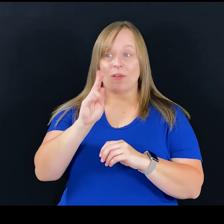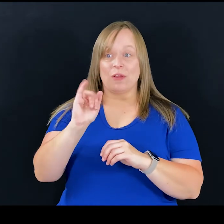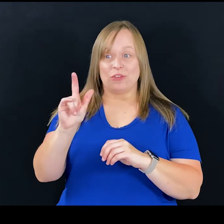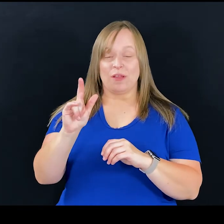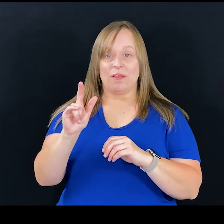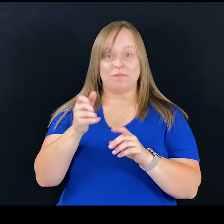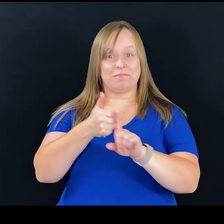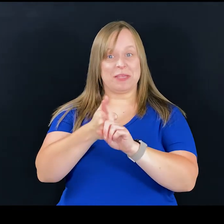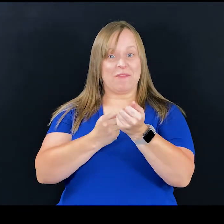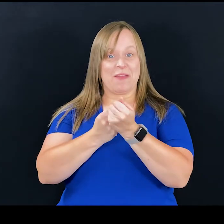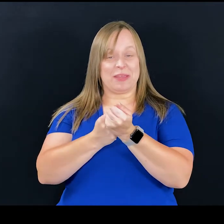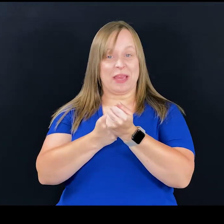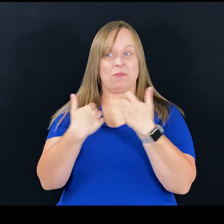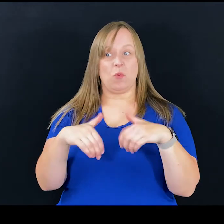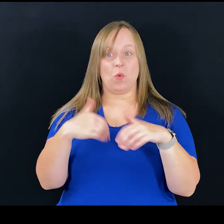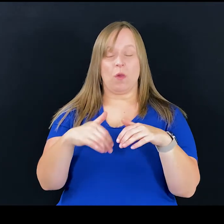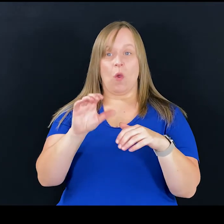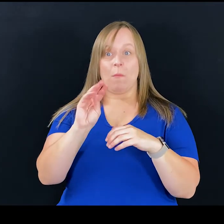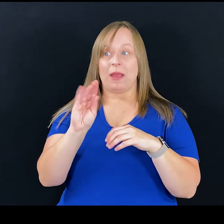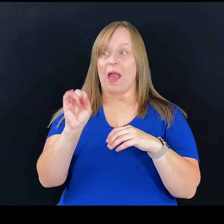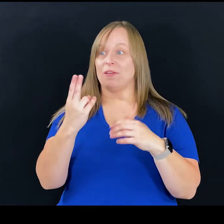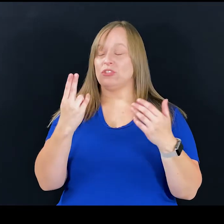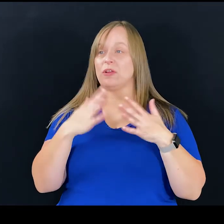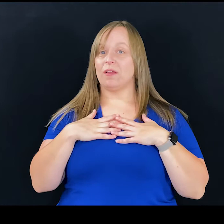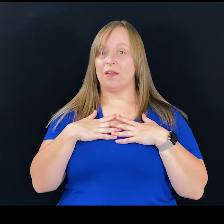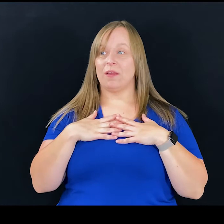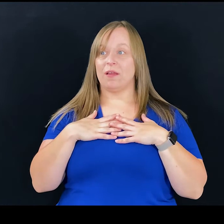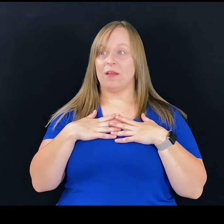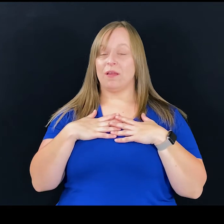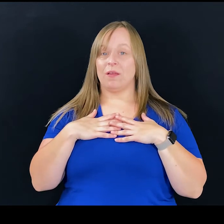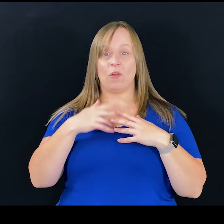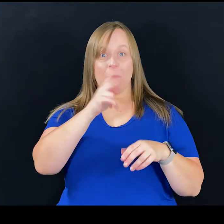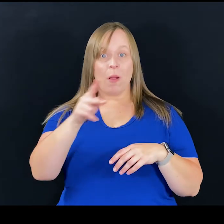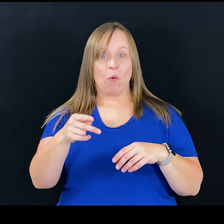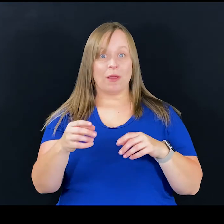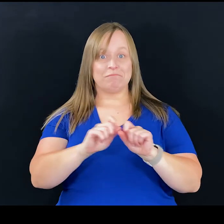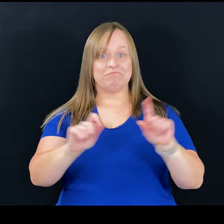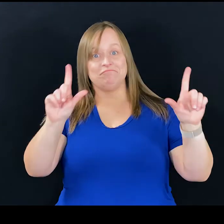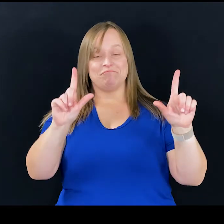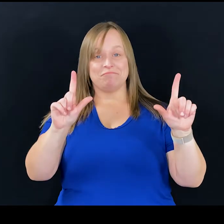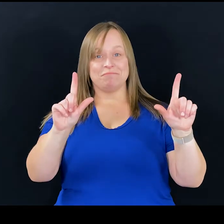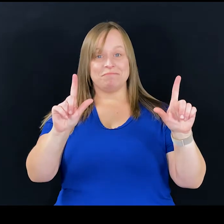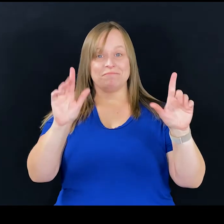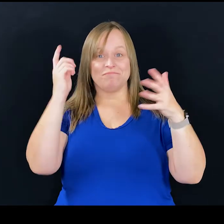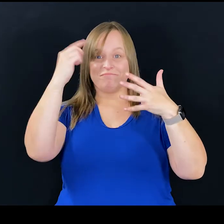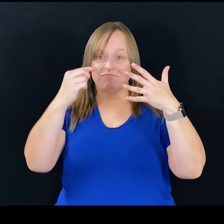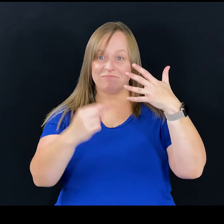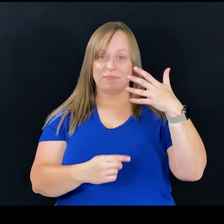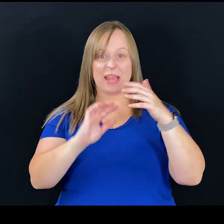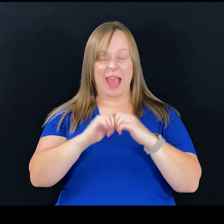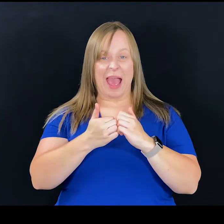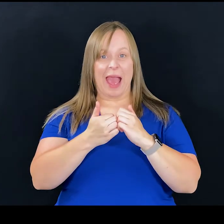meeting, when I saw Jill self-advocate for herself, oh my gosh, what she had put on her PowerPoints and what she